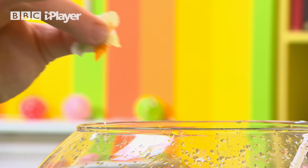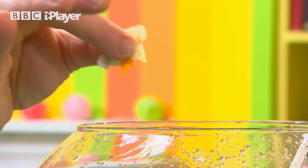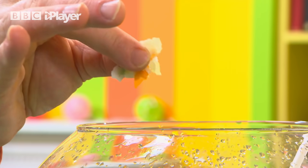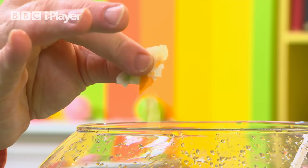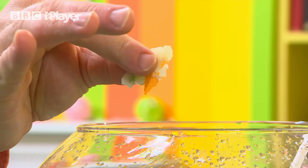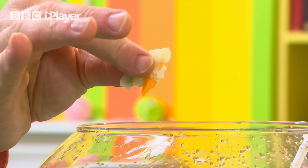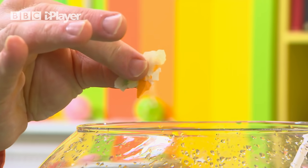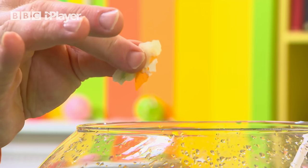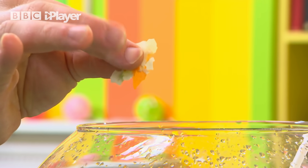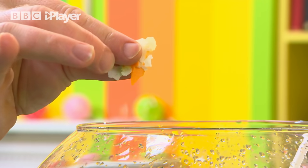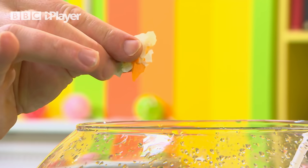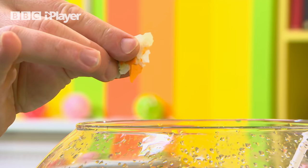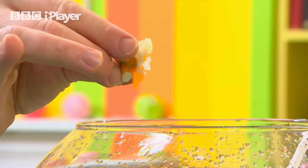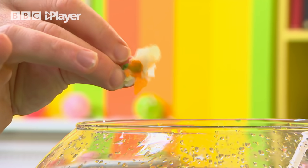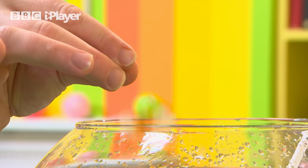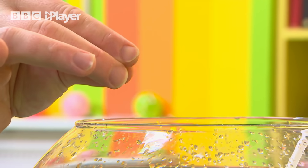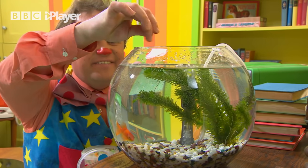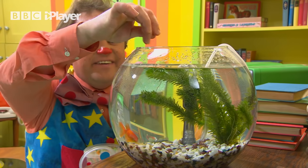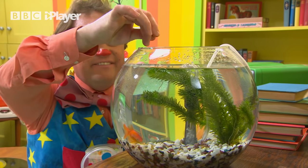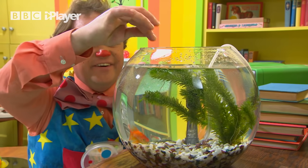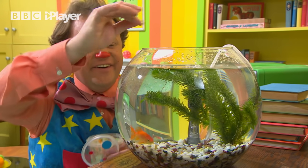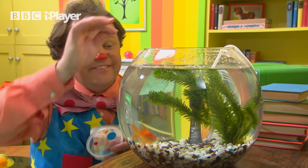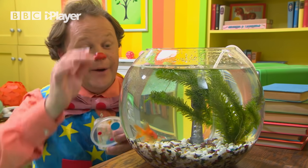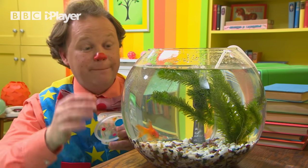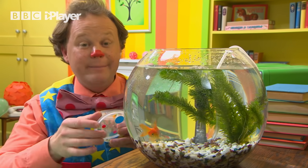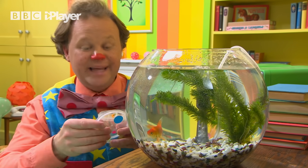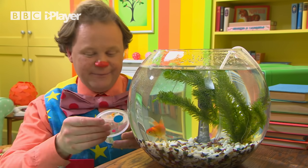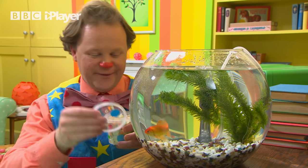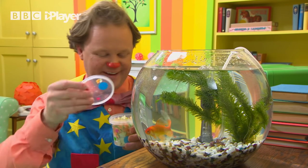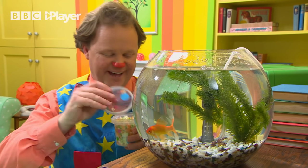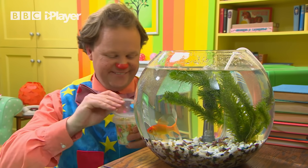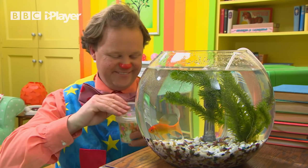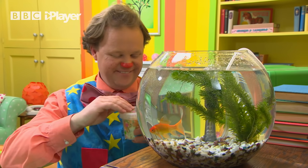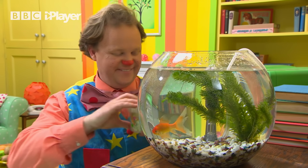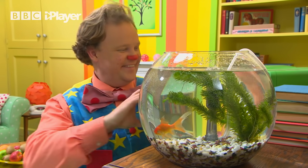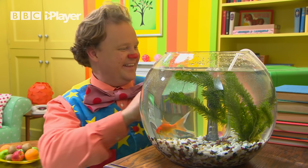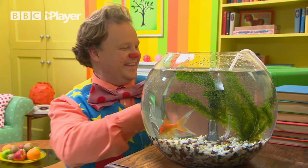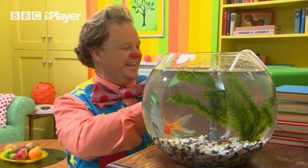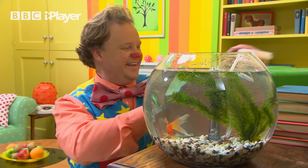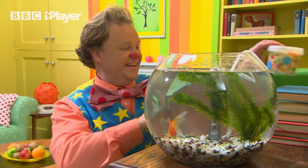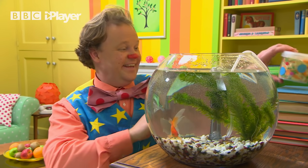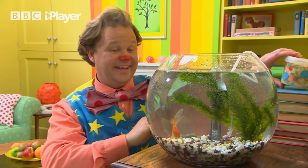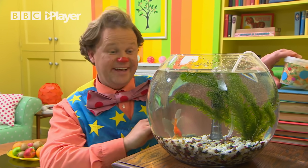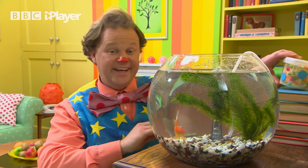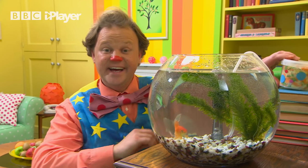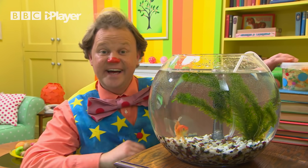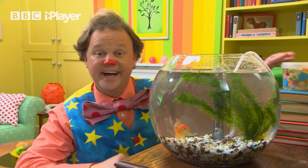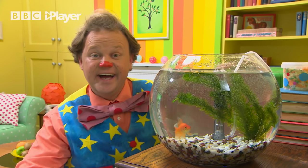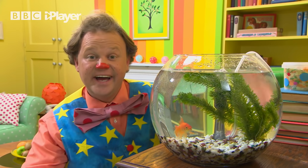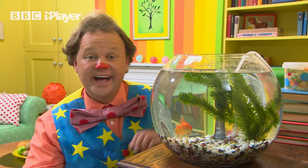There you go, my fishy friend. Some fishy food for your bubbly water. You can call your fish